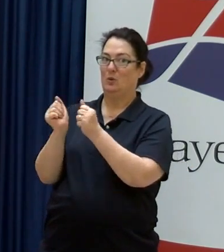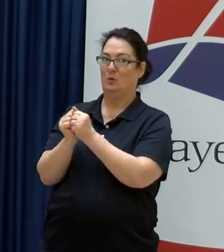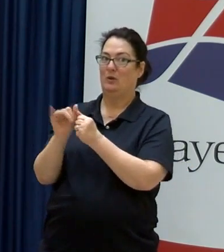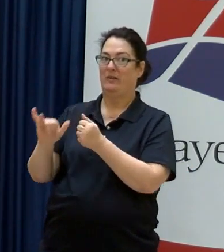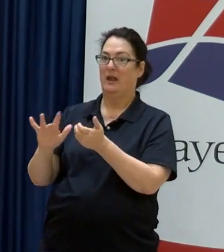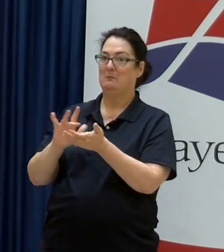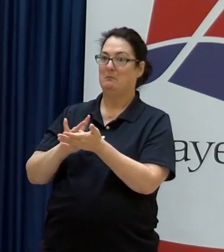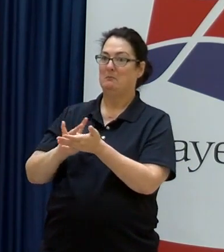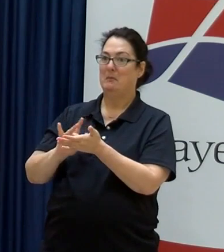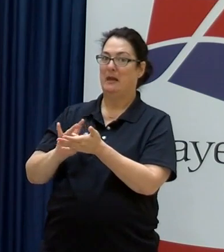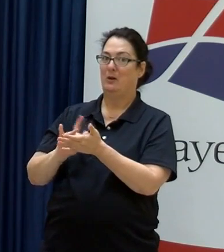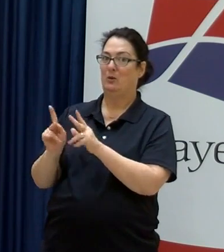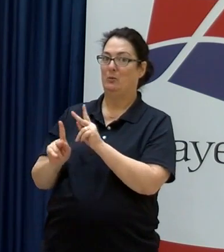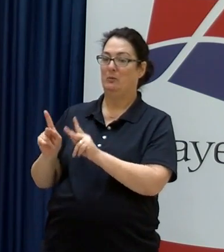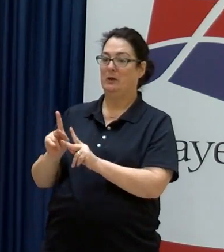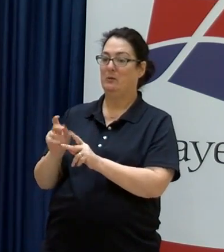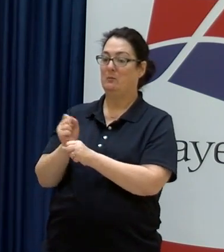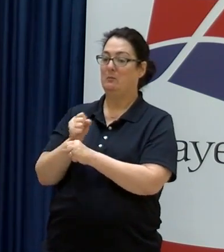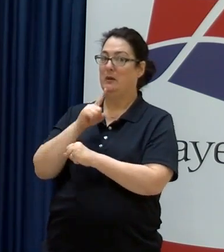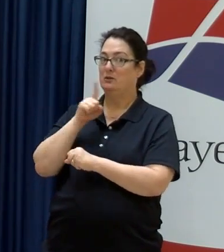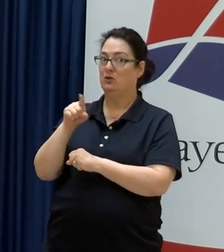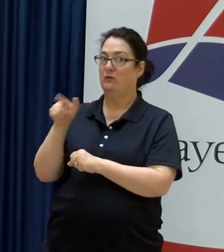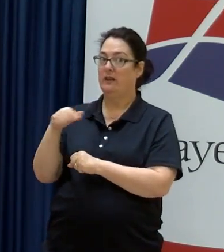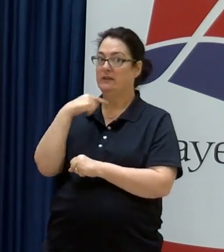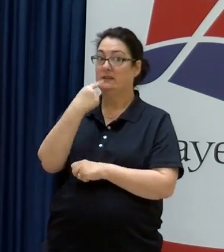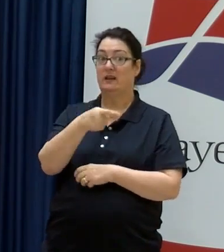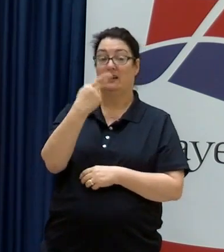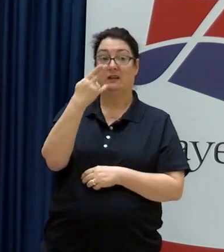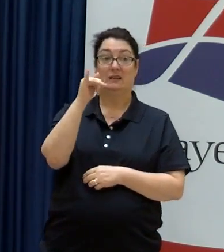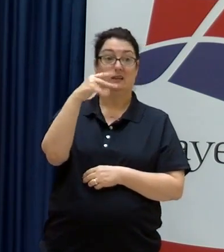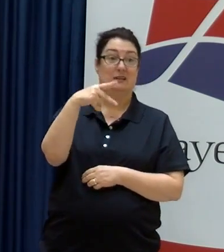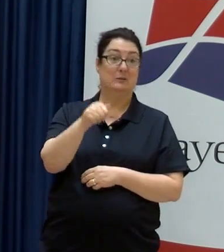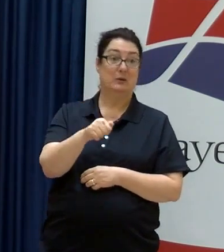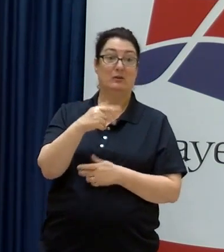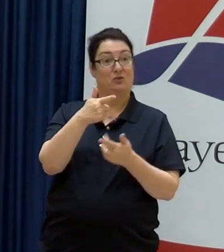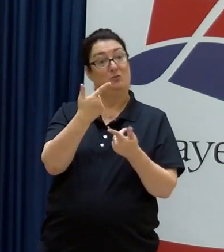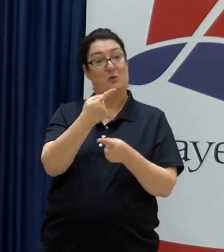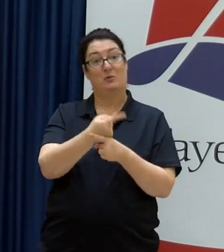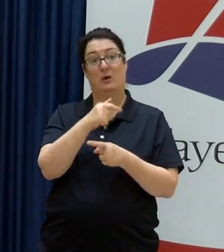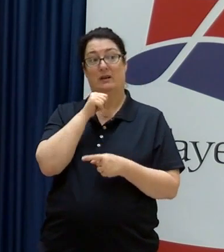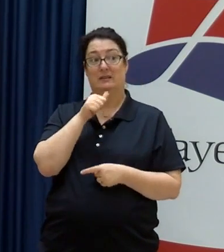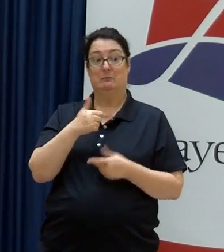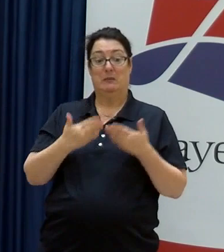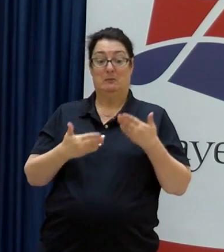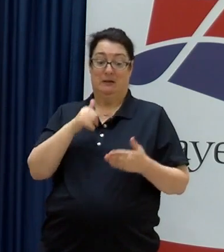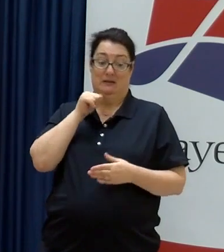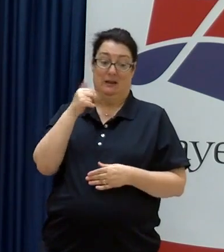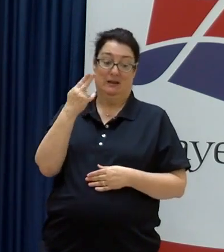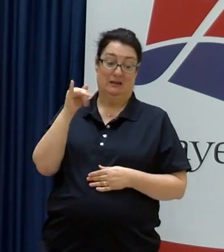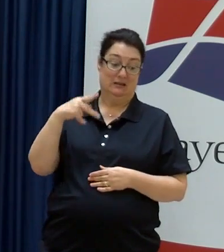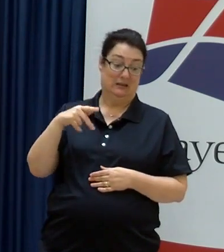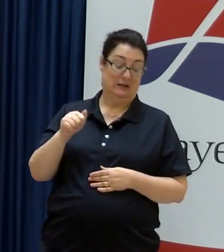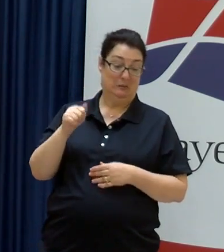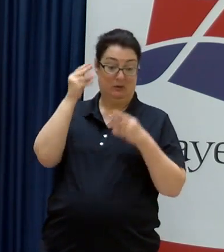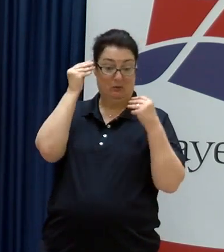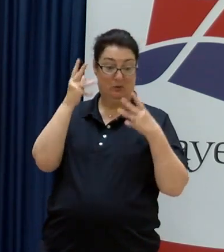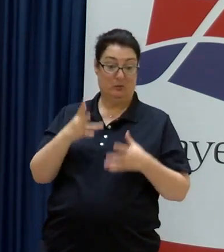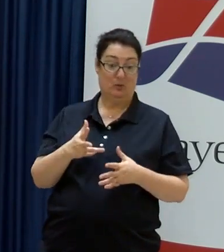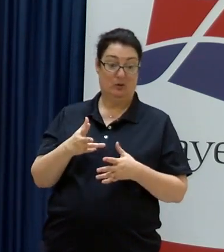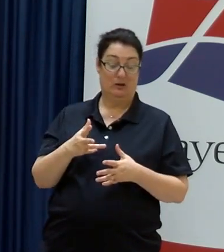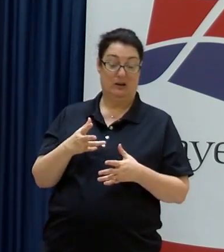this information out in a responsible manner. You mentioned HIPAA. You're probably right. It's probably not a HIPAA violation to report that. I'm reporting information that we